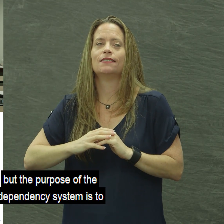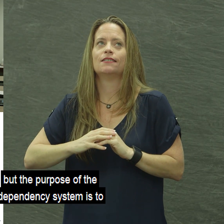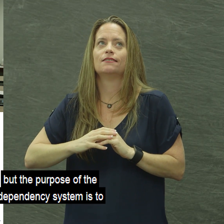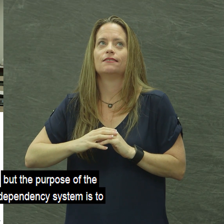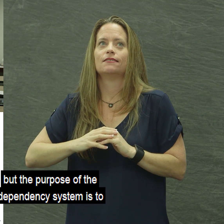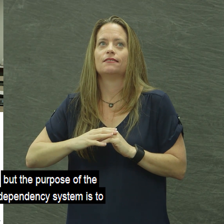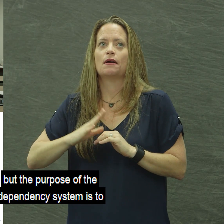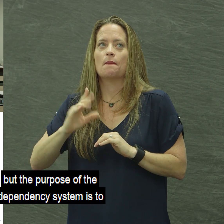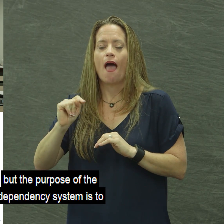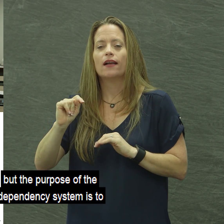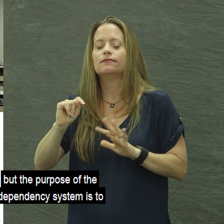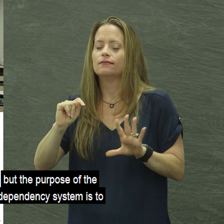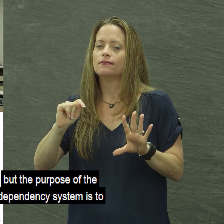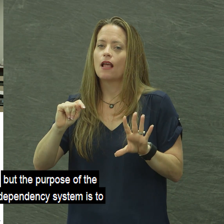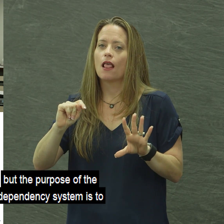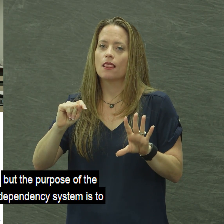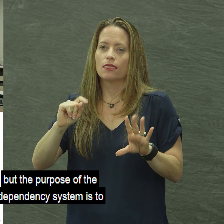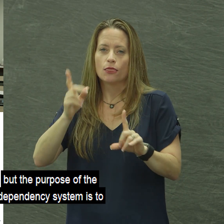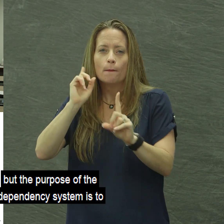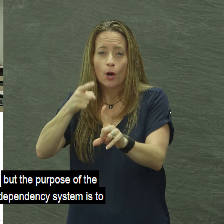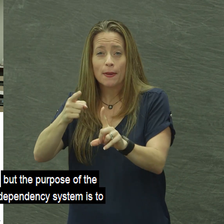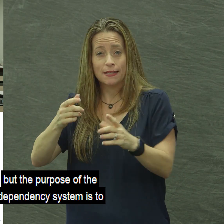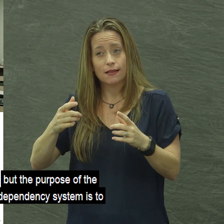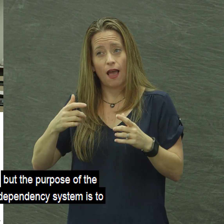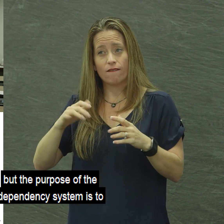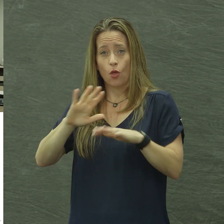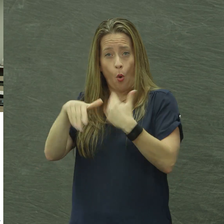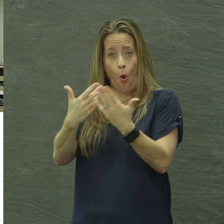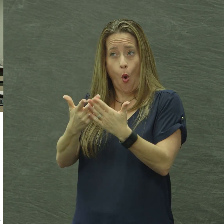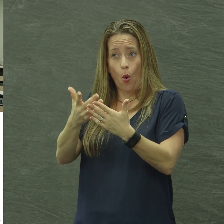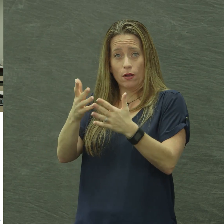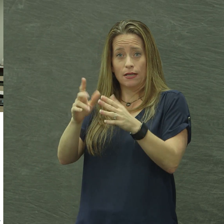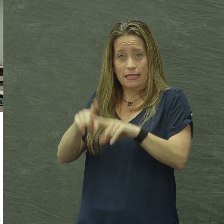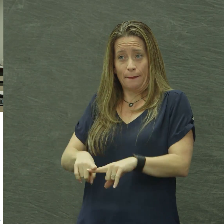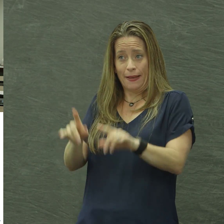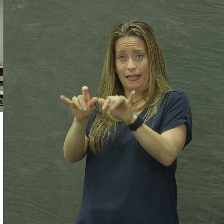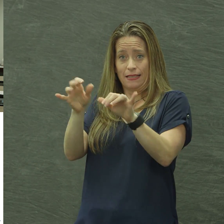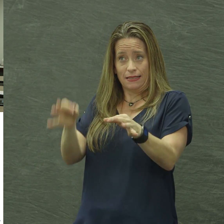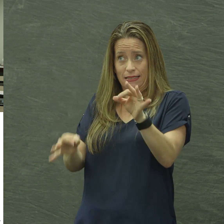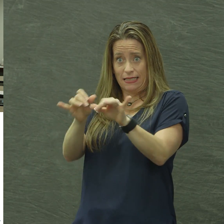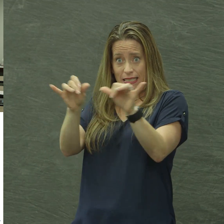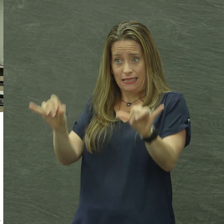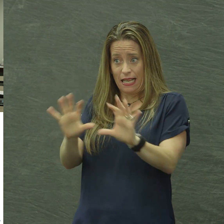but the purpose of the dependency system is to